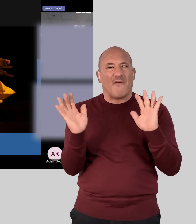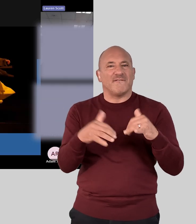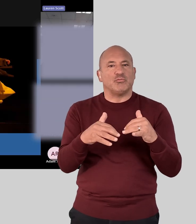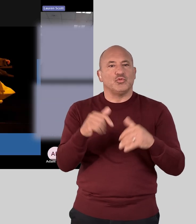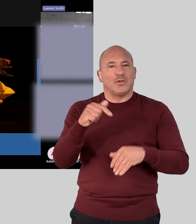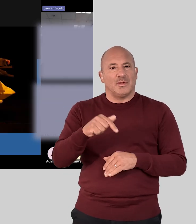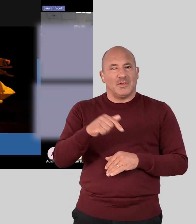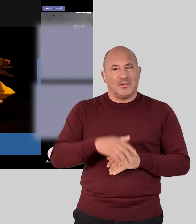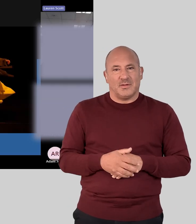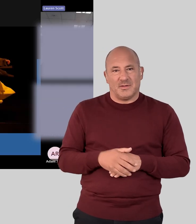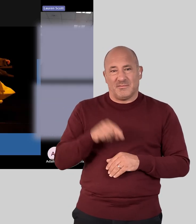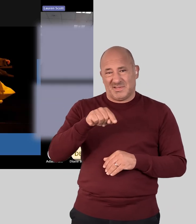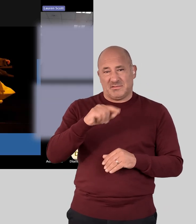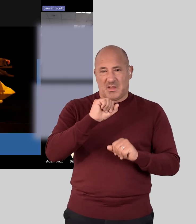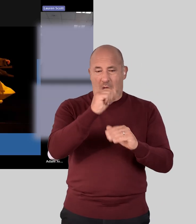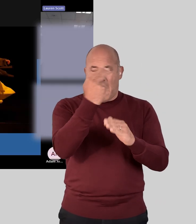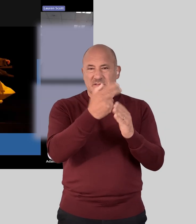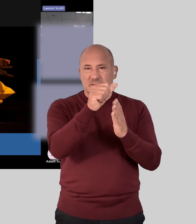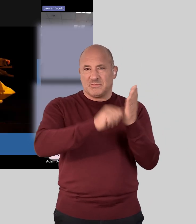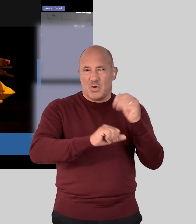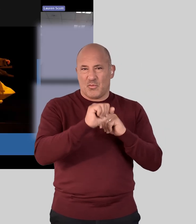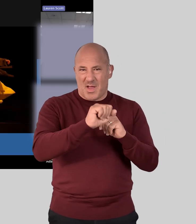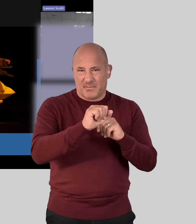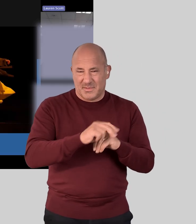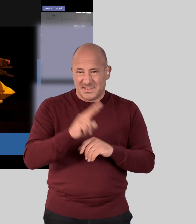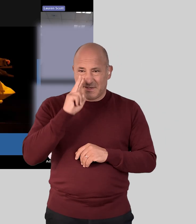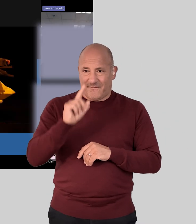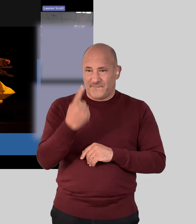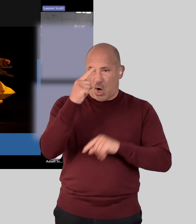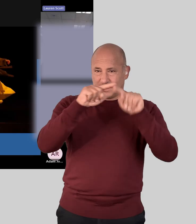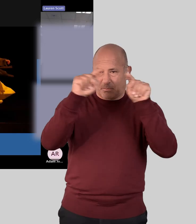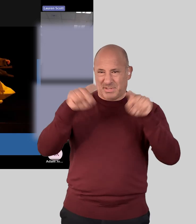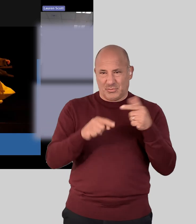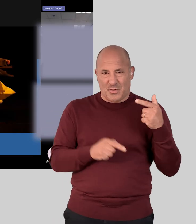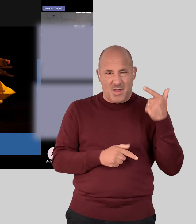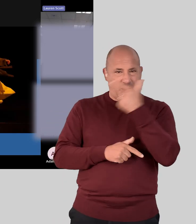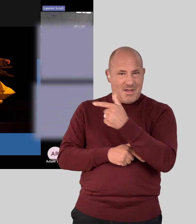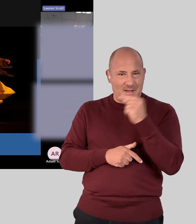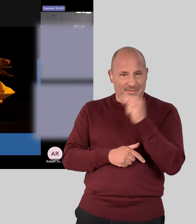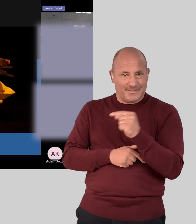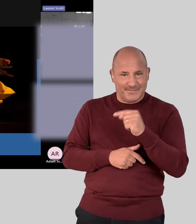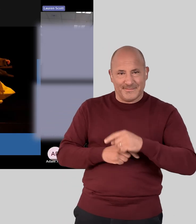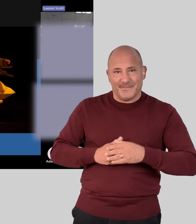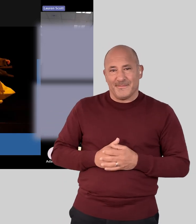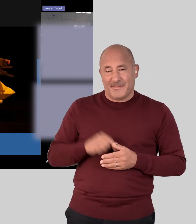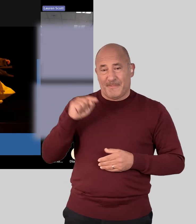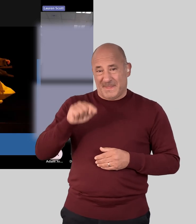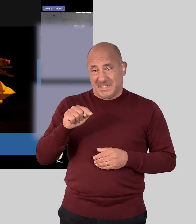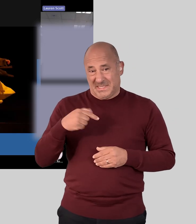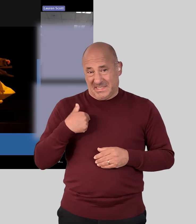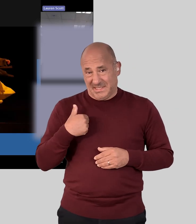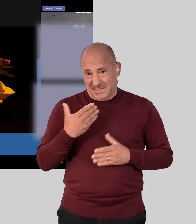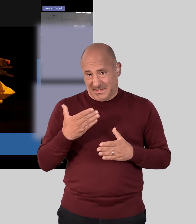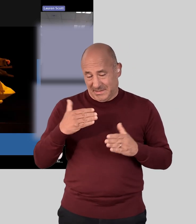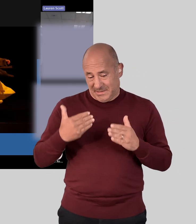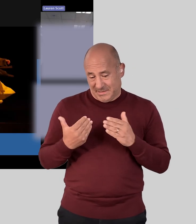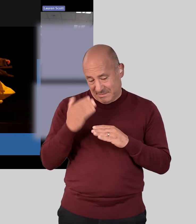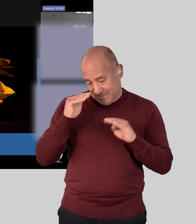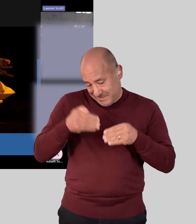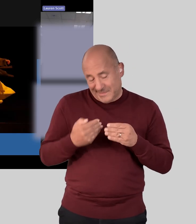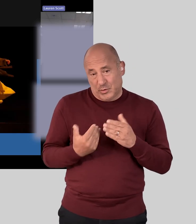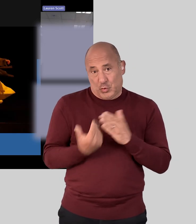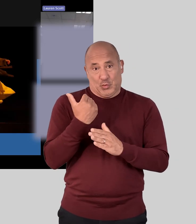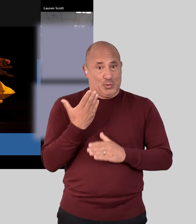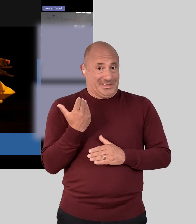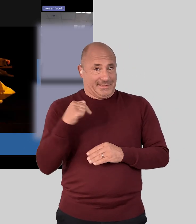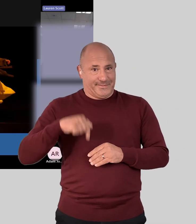something called Breaking Convention and their artist development program, which is the first picture on the left. That's one of the newest things that I've been